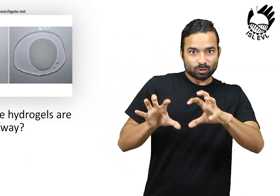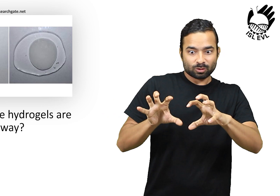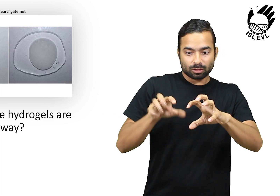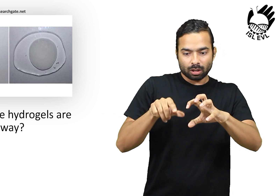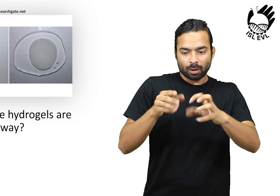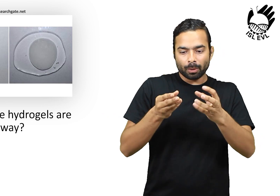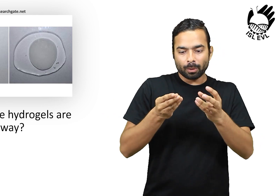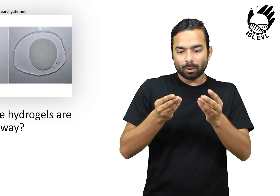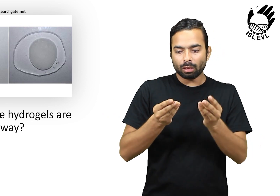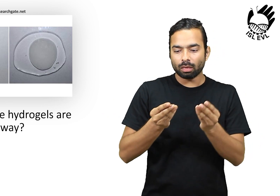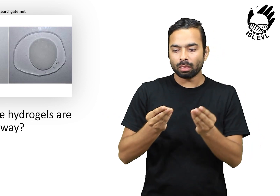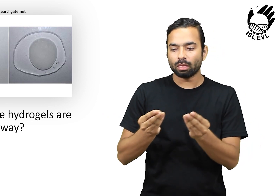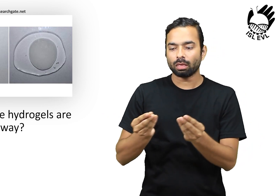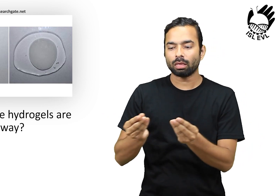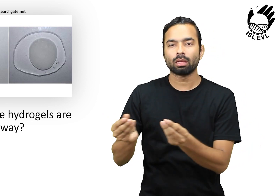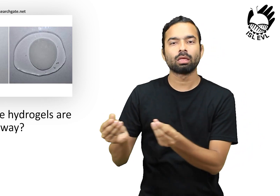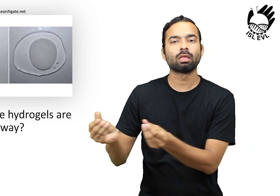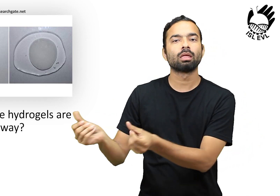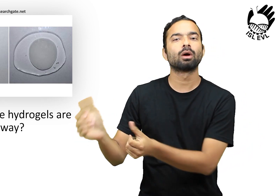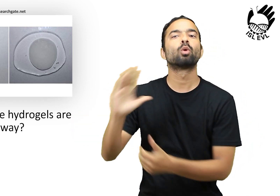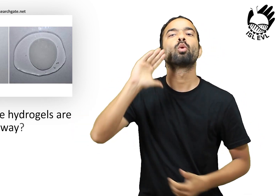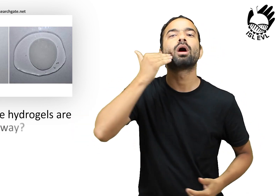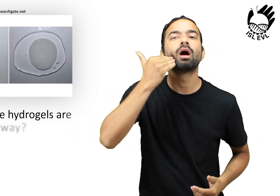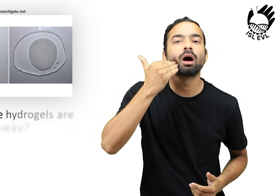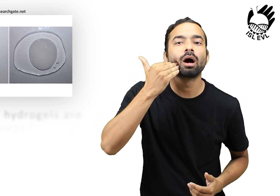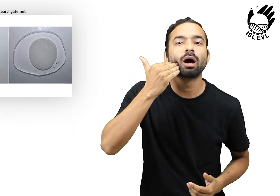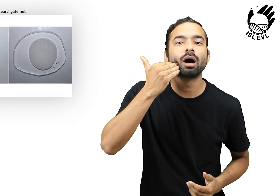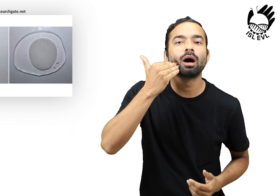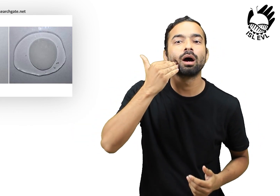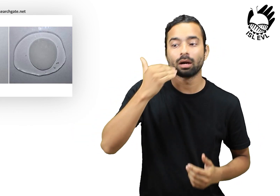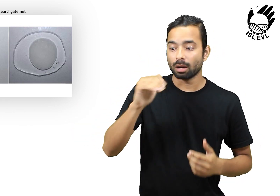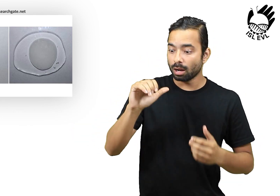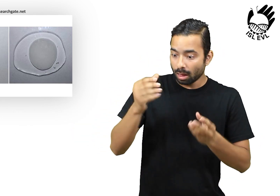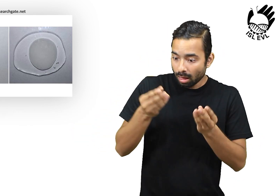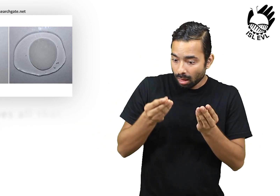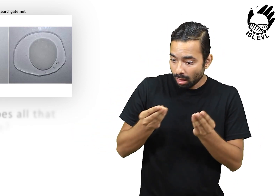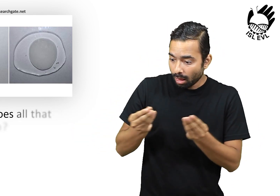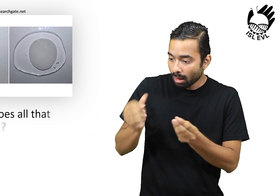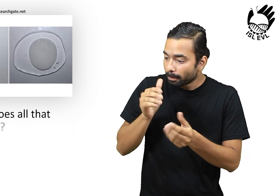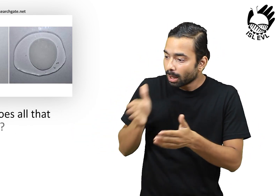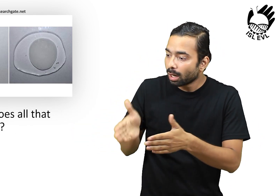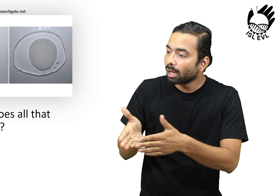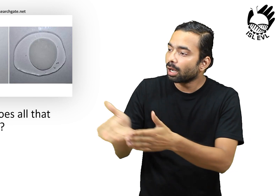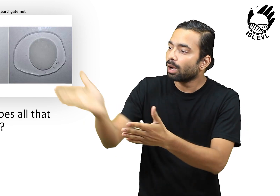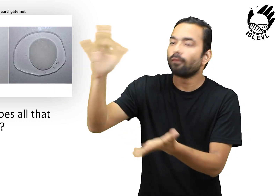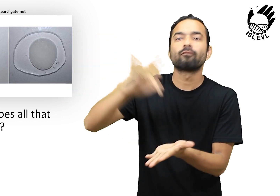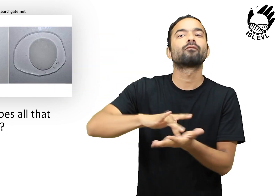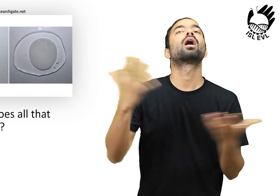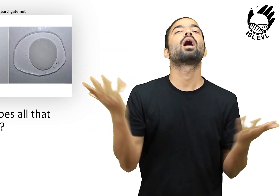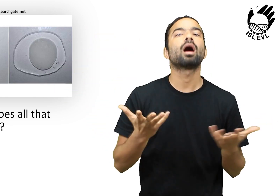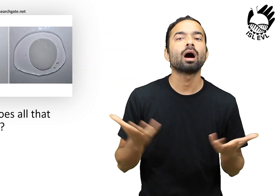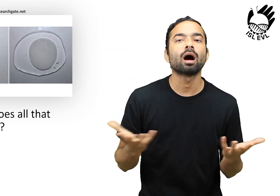So what will happen to the water in the water cycle that gets captured by the hydrogels? When these